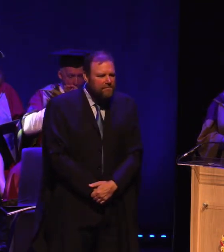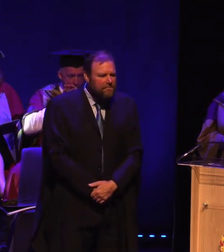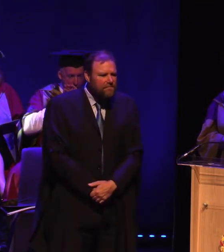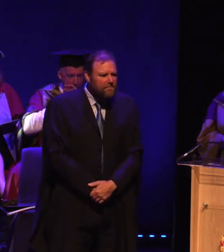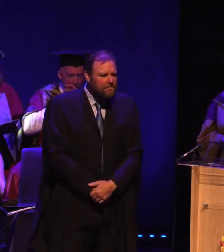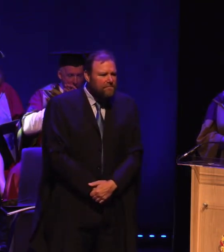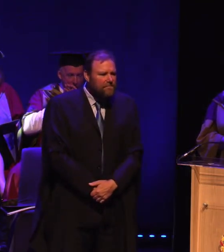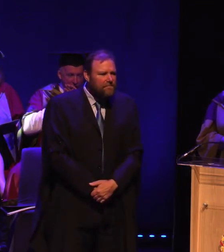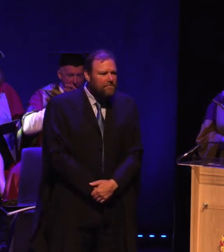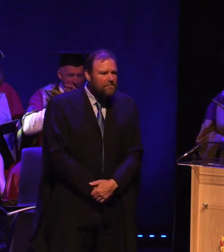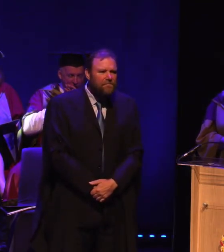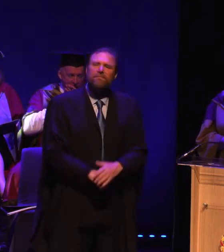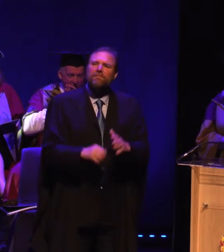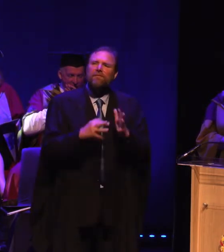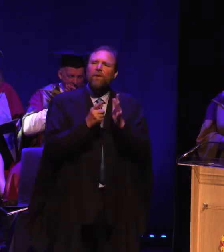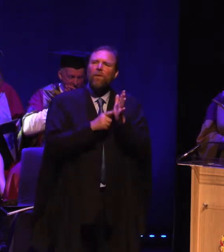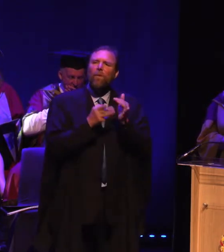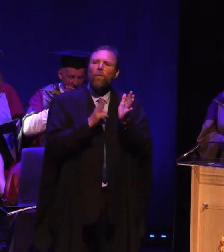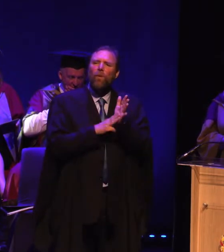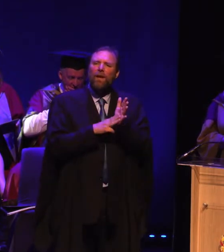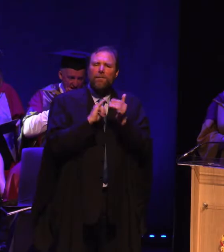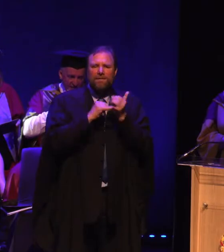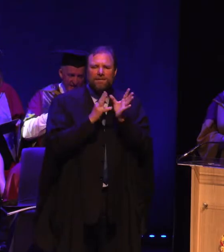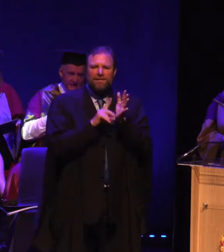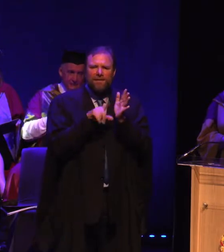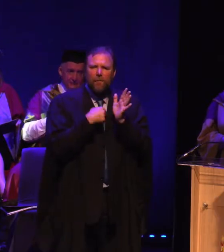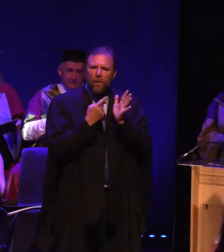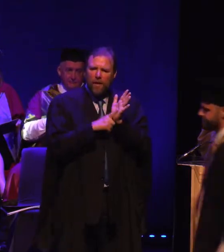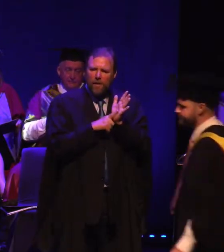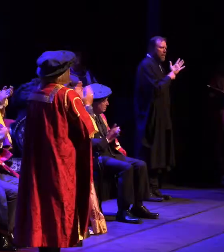Thank you. William Samuel Jones.